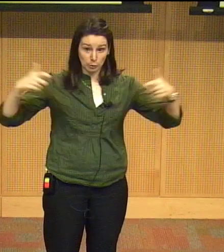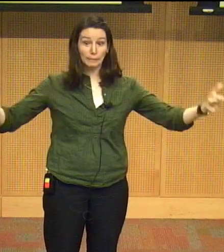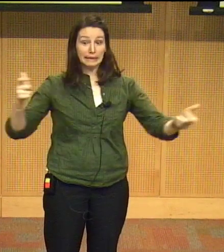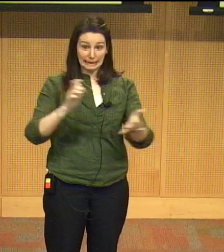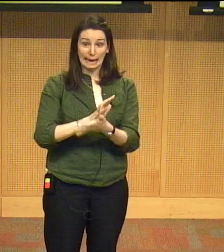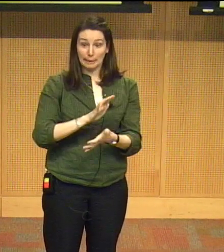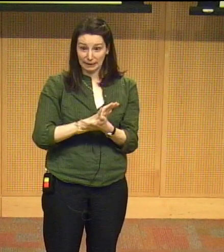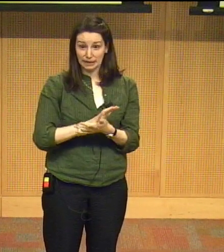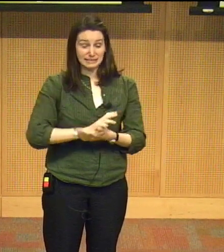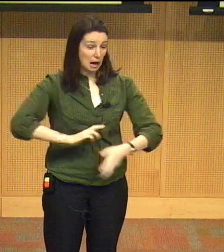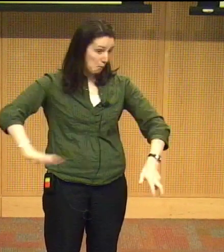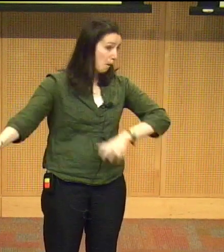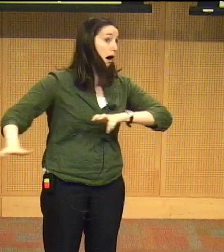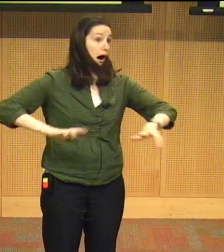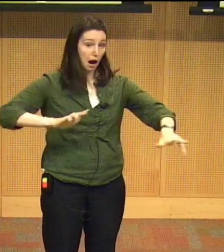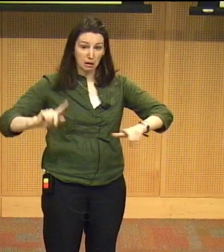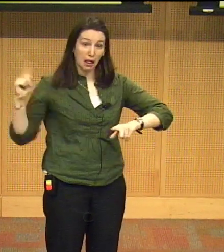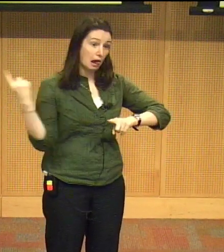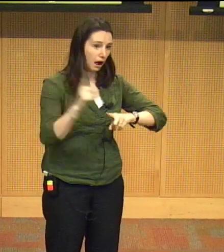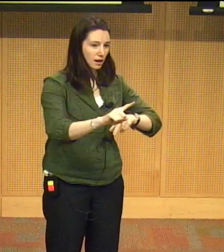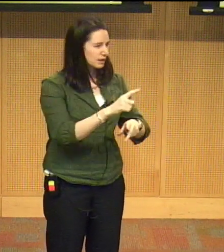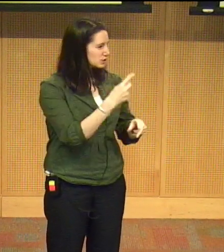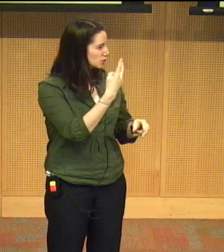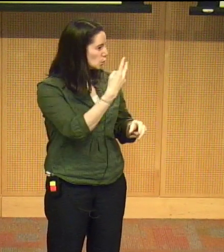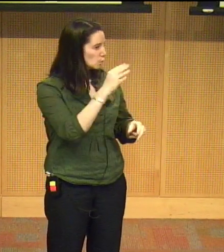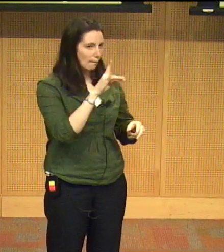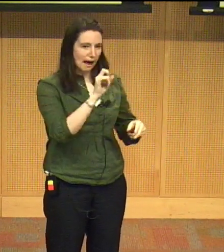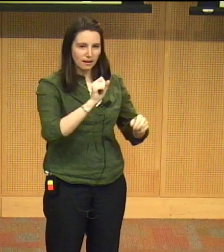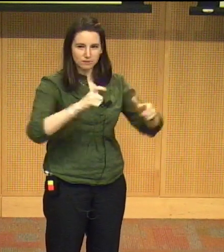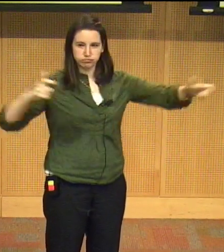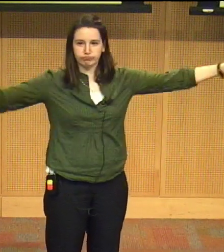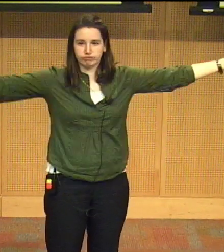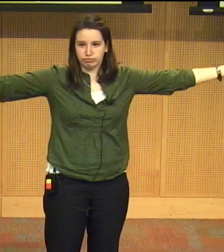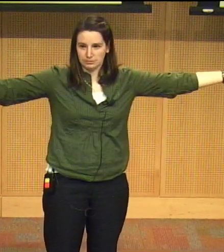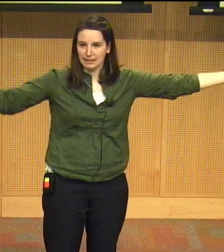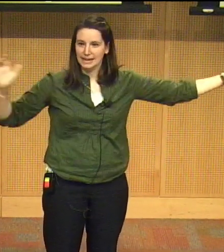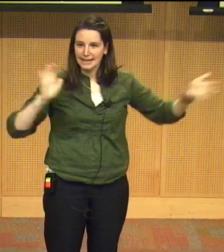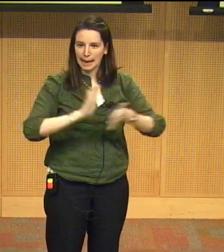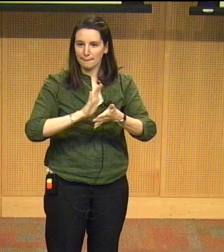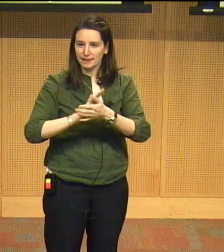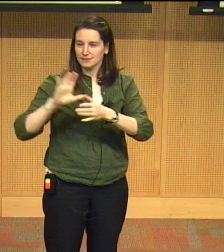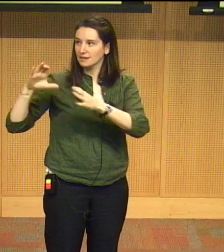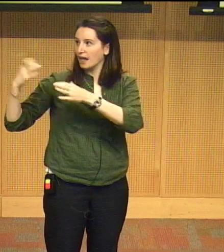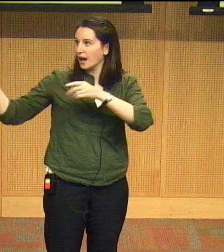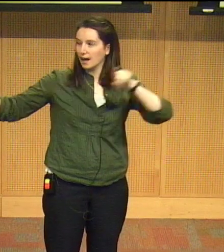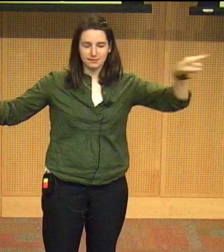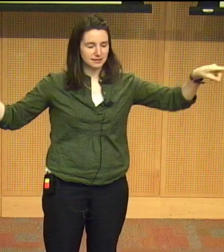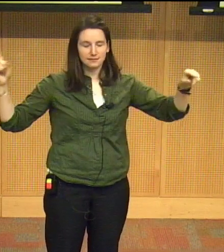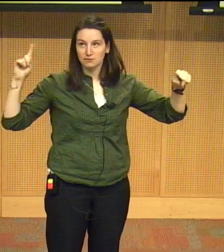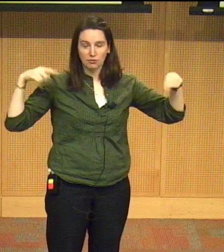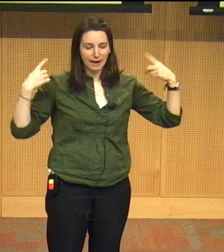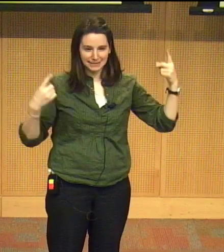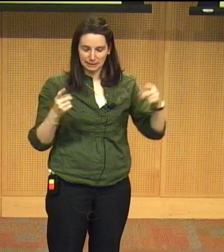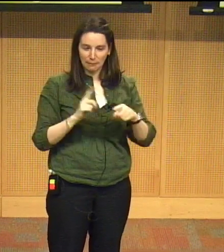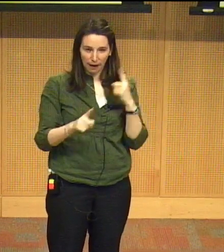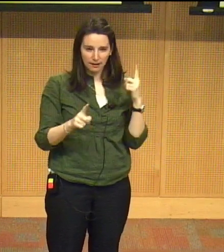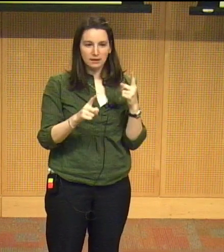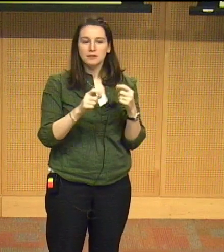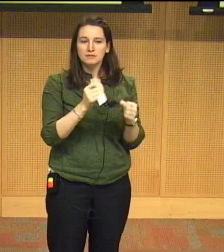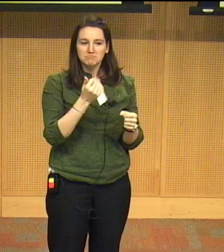big campus. They walk, it was 2 miles, campus, class, crazy. But, you